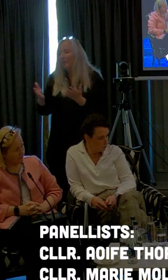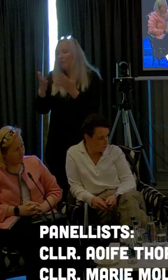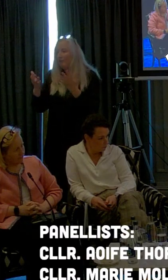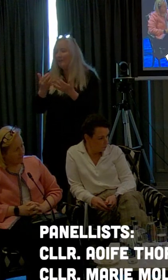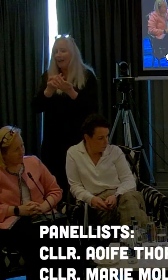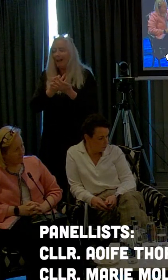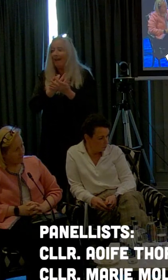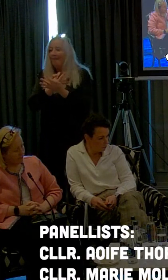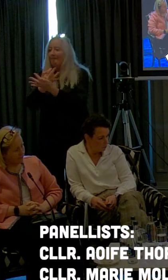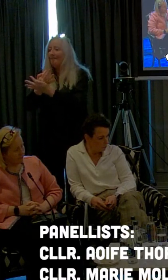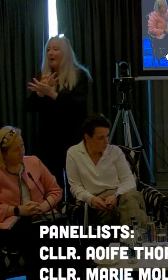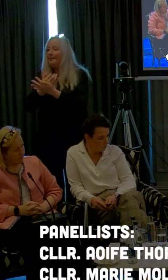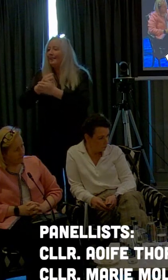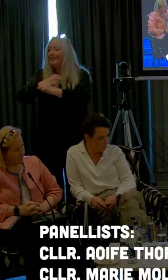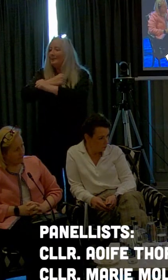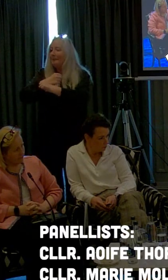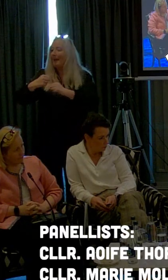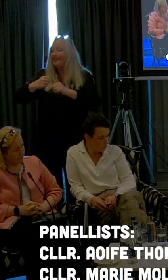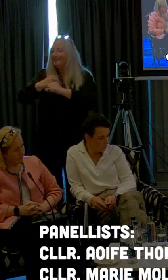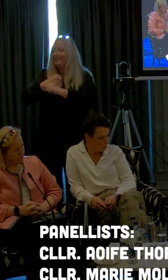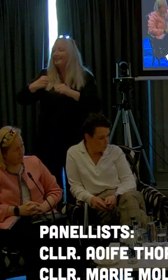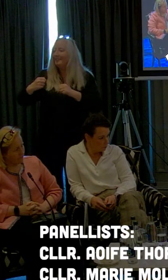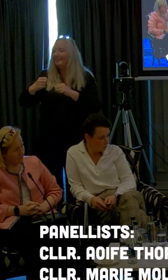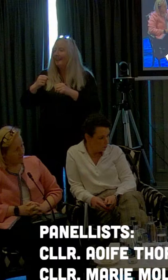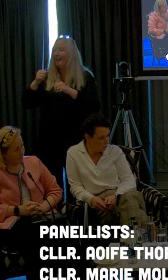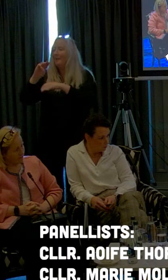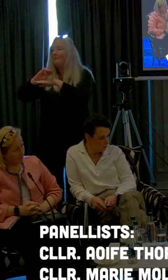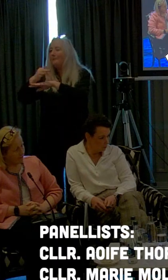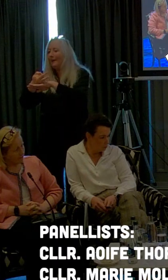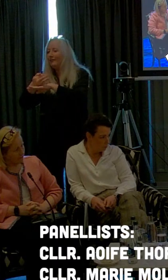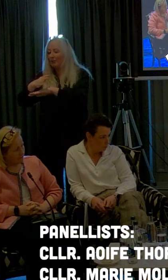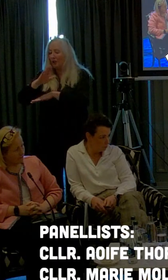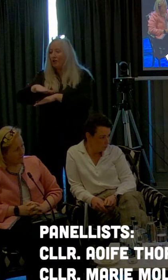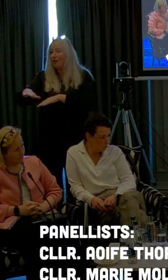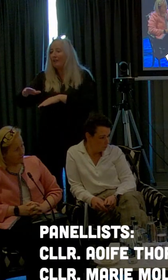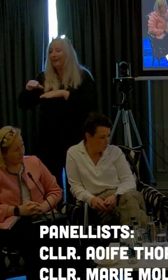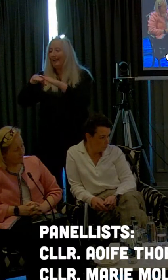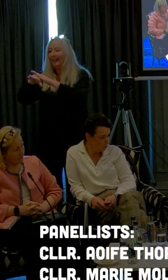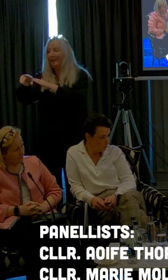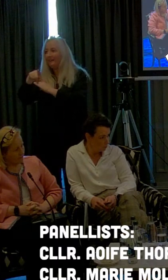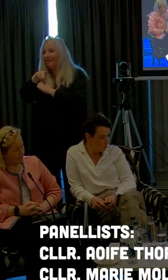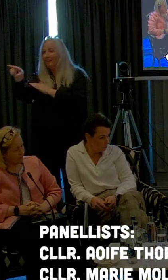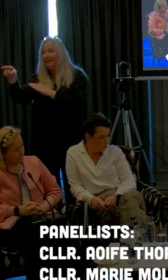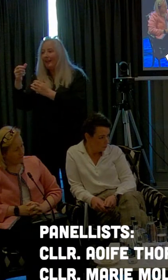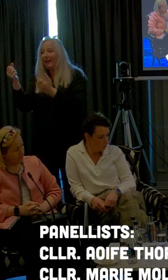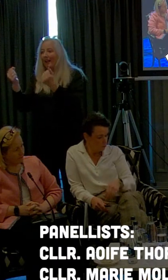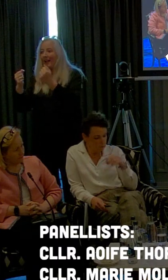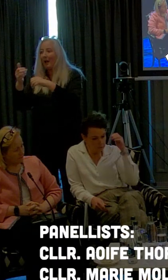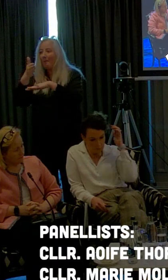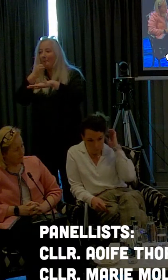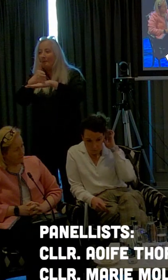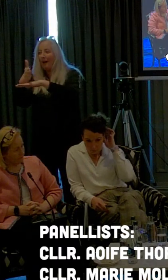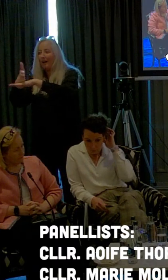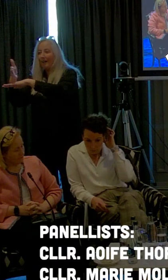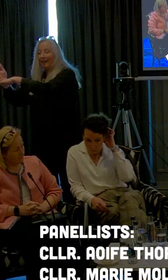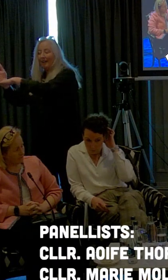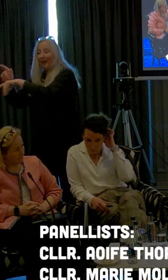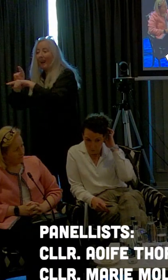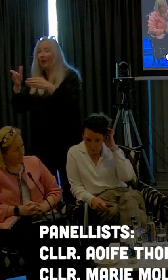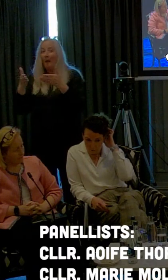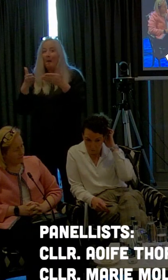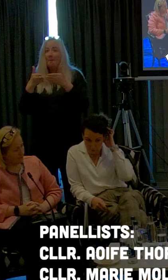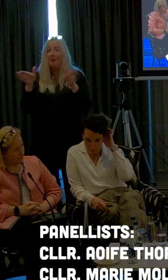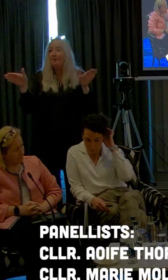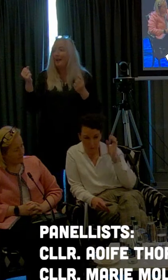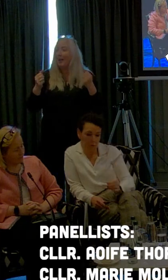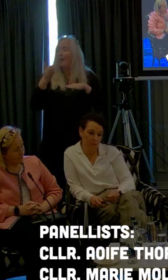family spaces, you know, for parents and children in the car parks. But the public car parks, believe it or not,